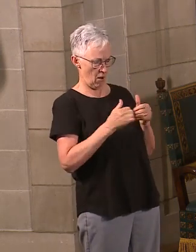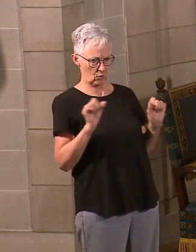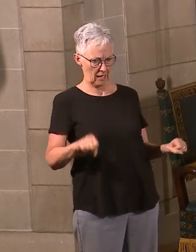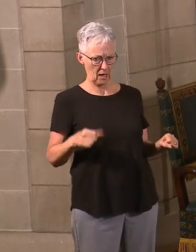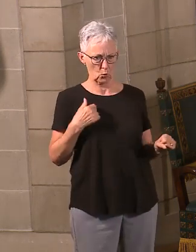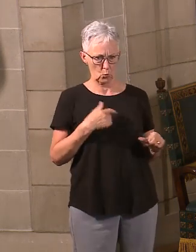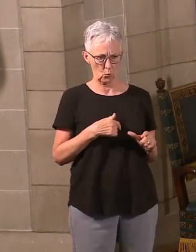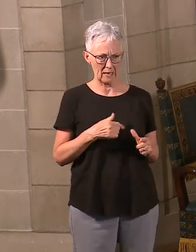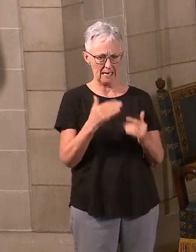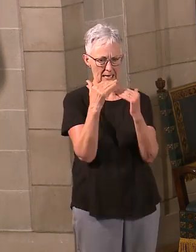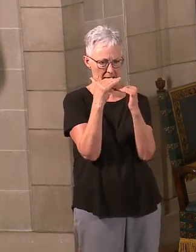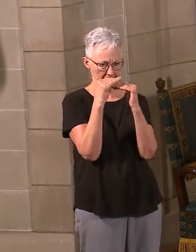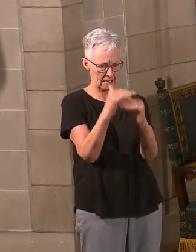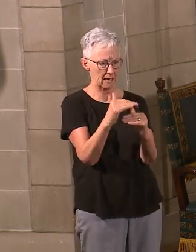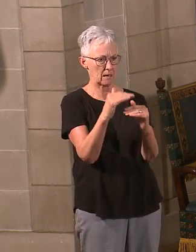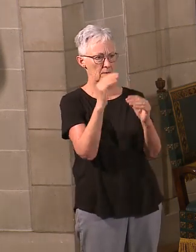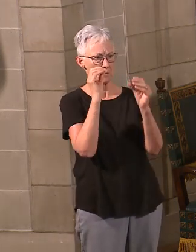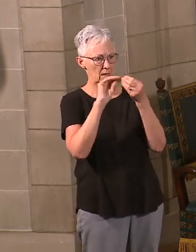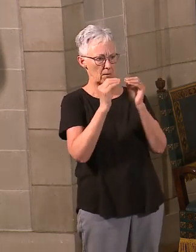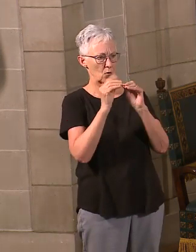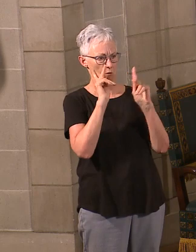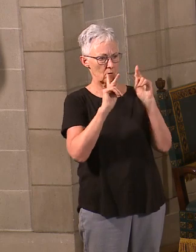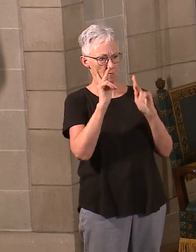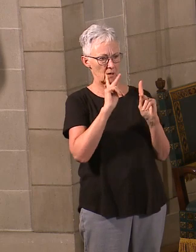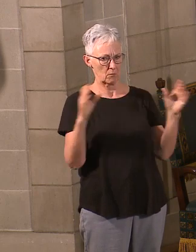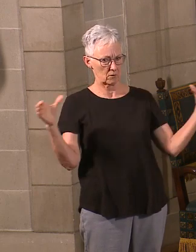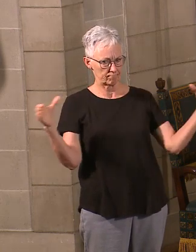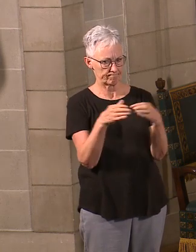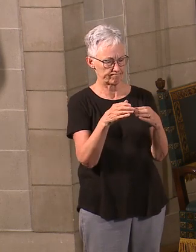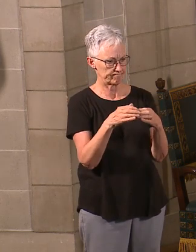social interactions? And where do you see the peak